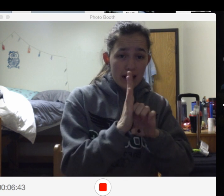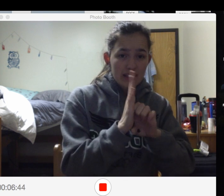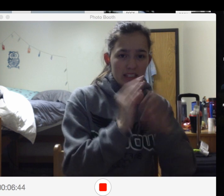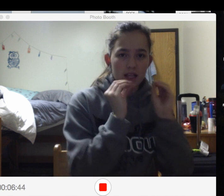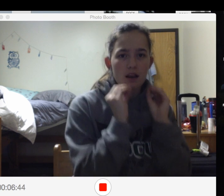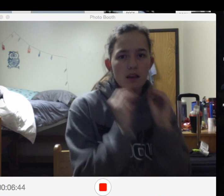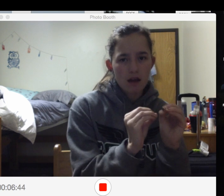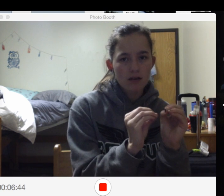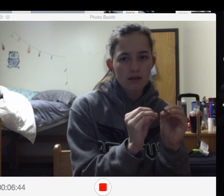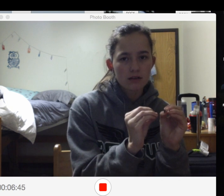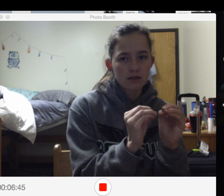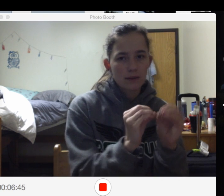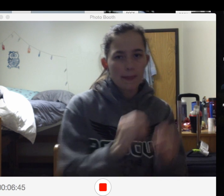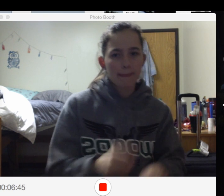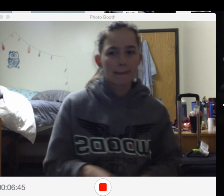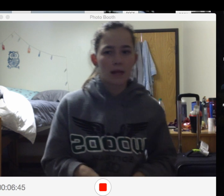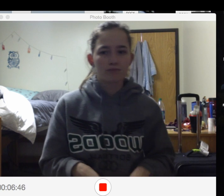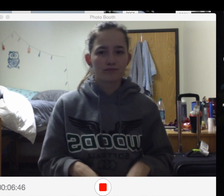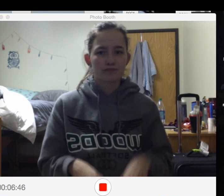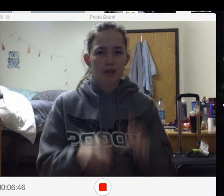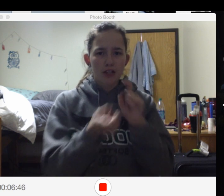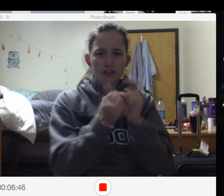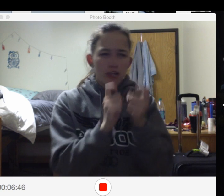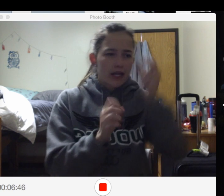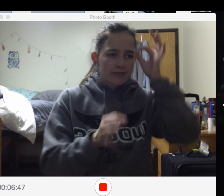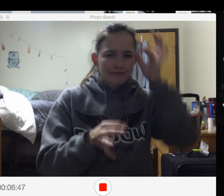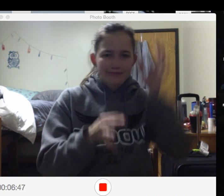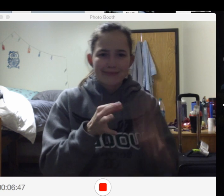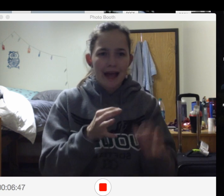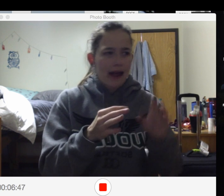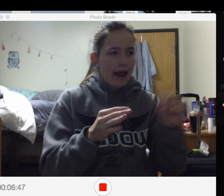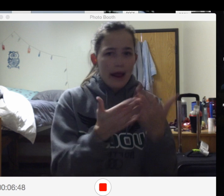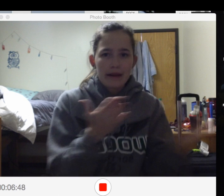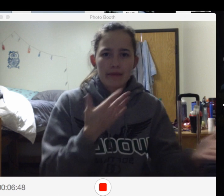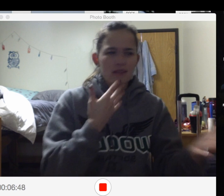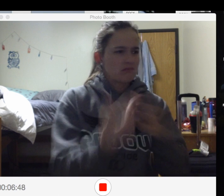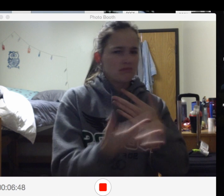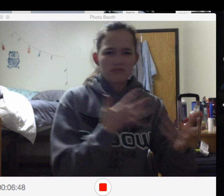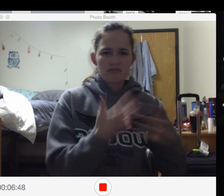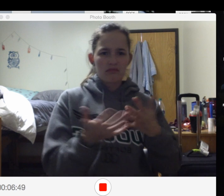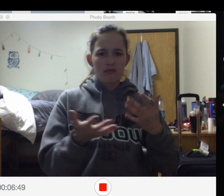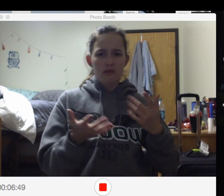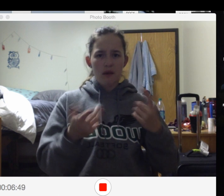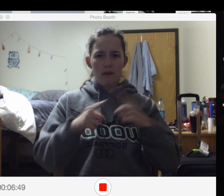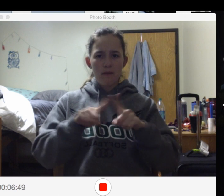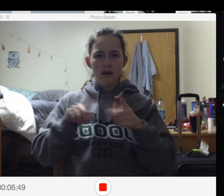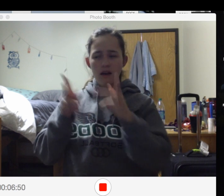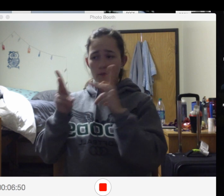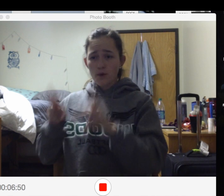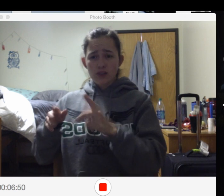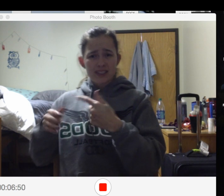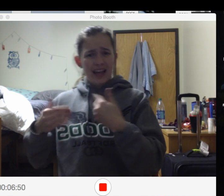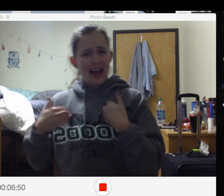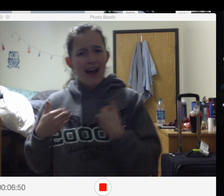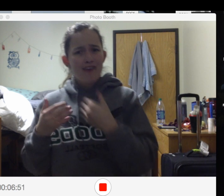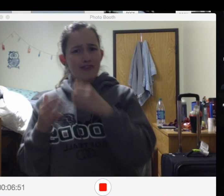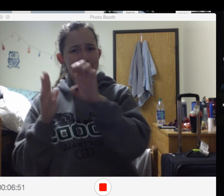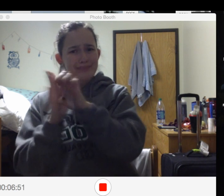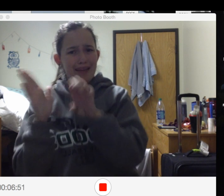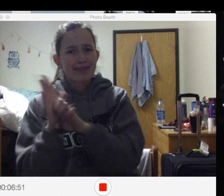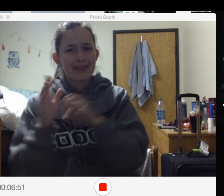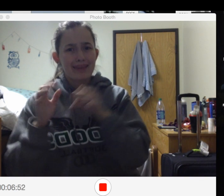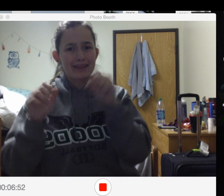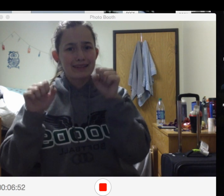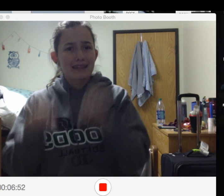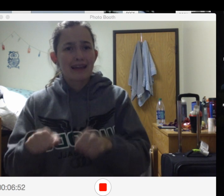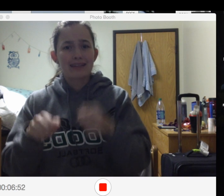So if algorithms are going to curate the world for us, if they're going to decide what we get to see and what we don't get to see, then we need to make sure that they're